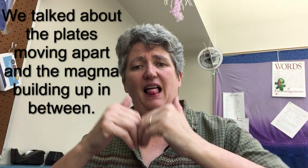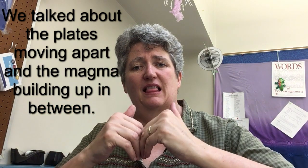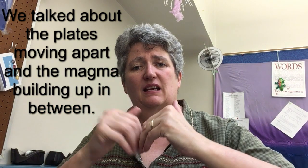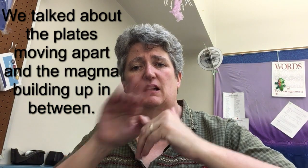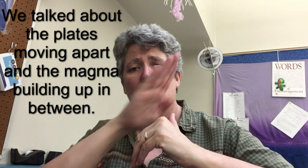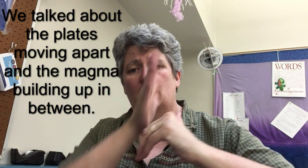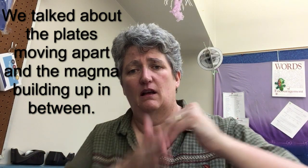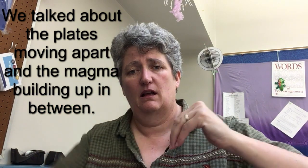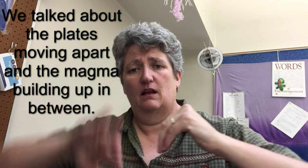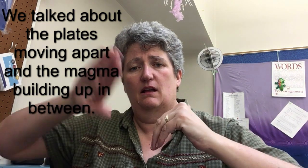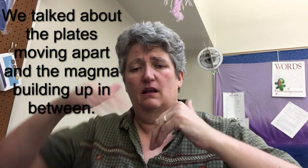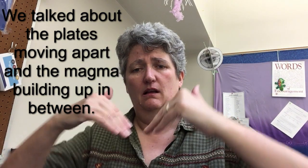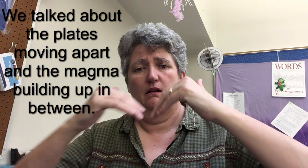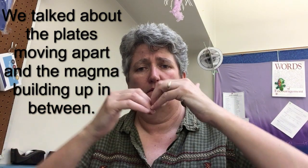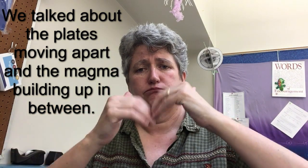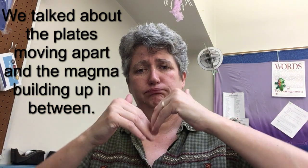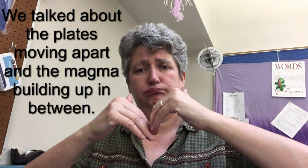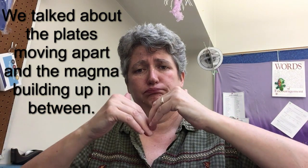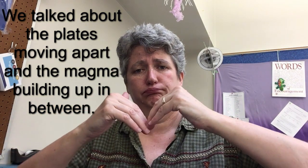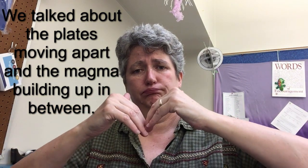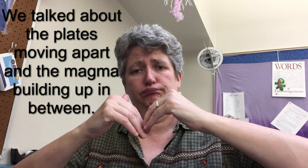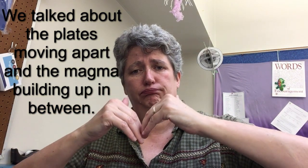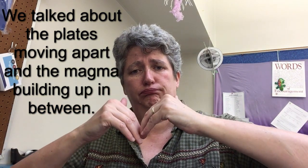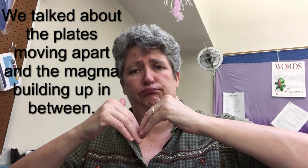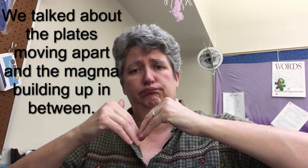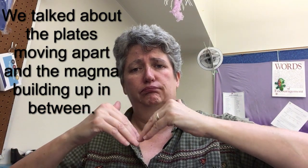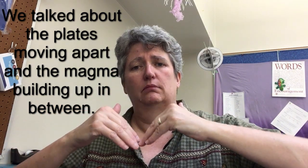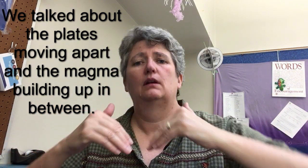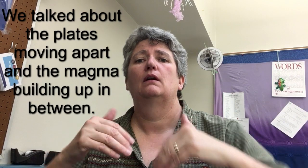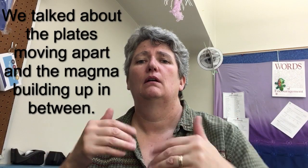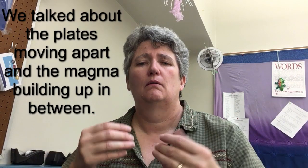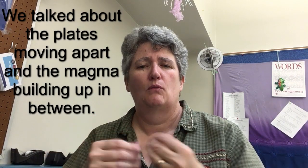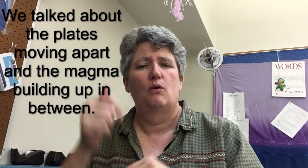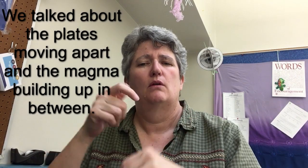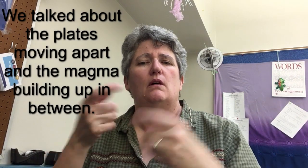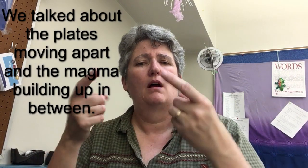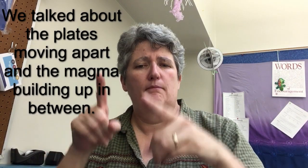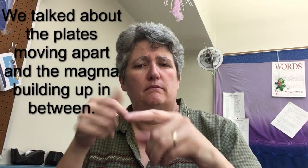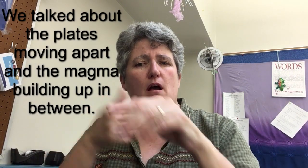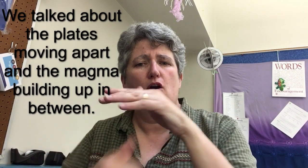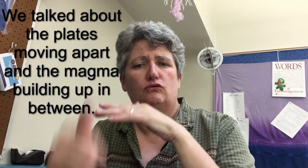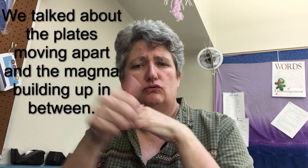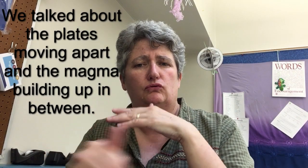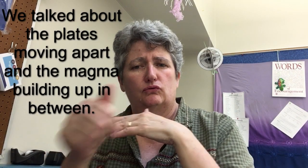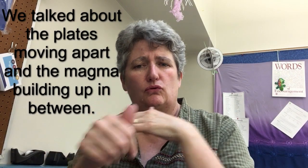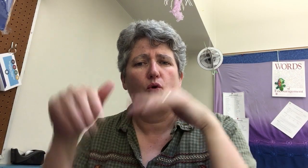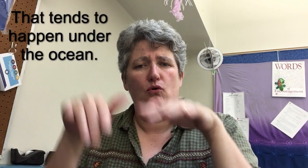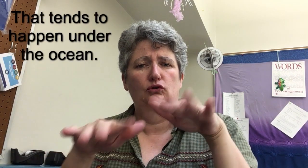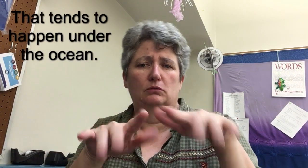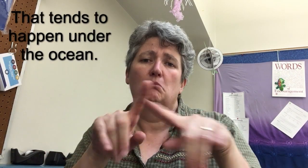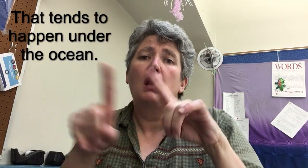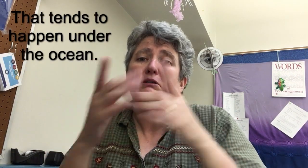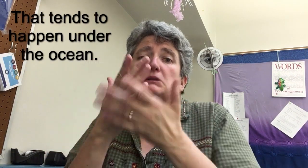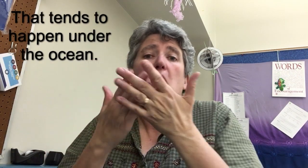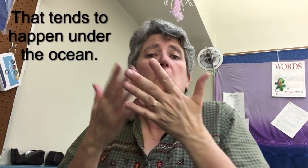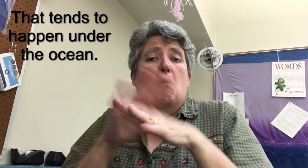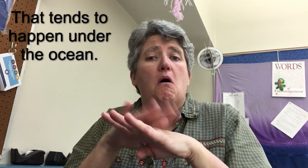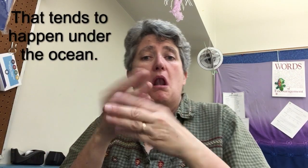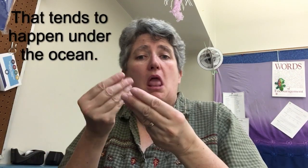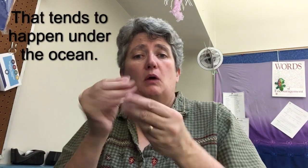are becoming farther apart from each other, and they're making a little valley in between that. Most of the time that happens, you can see it under the